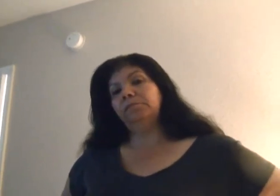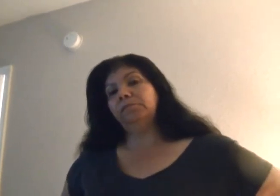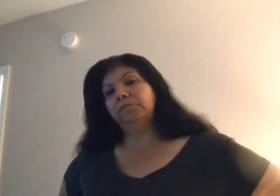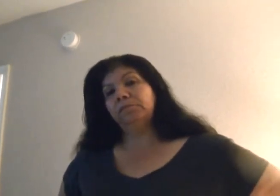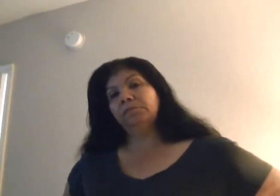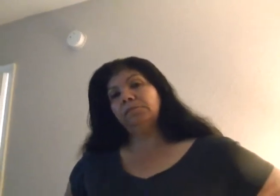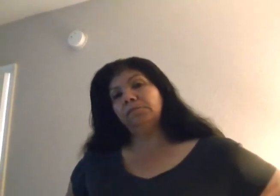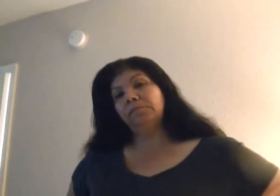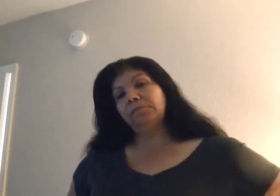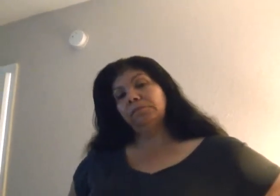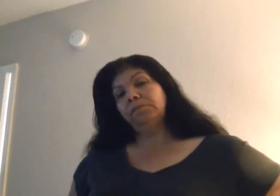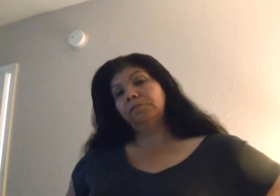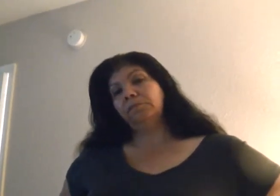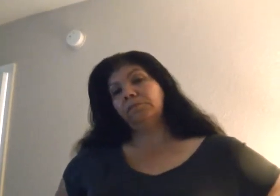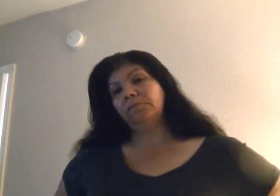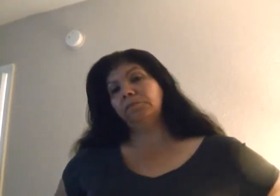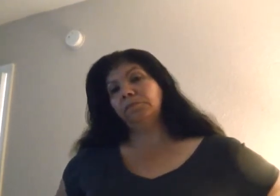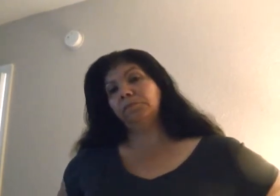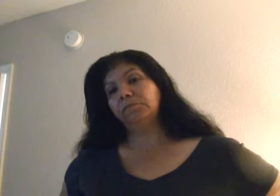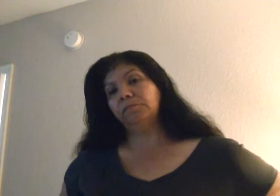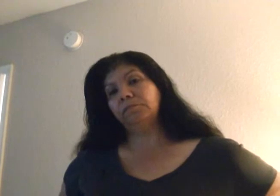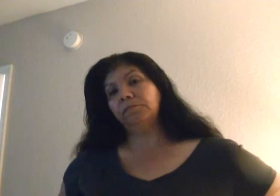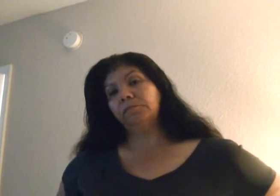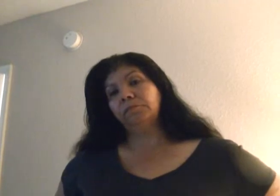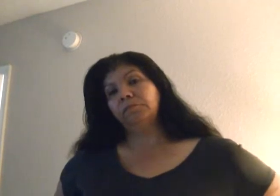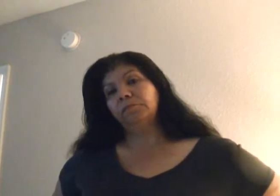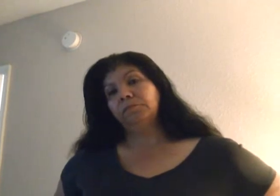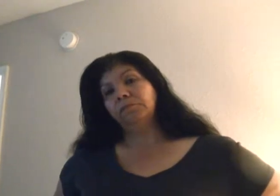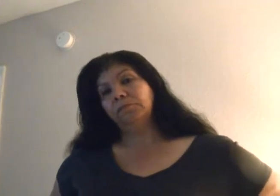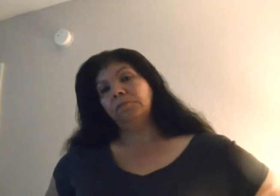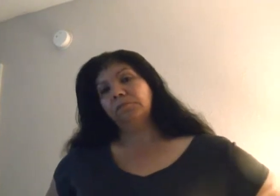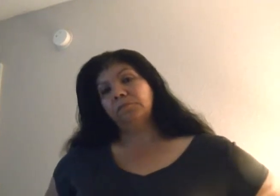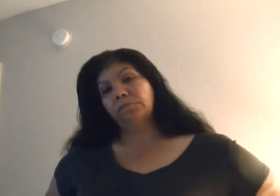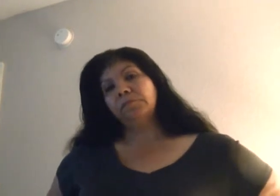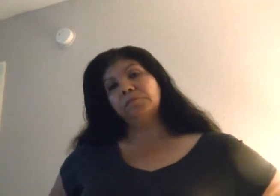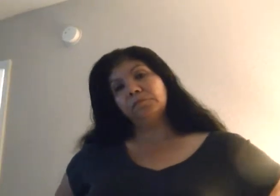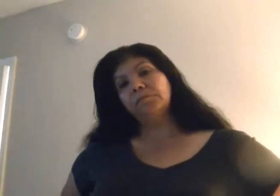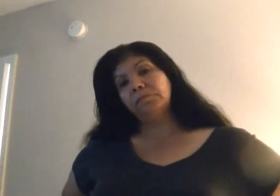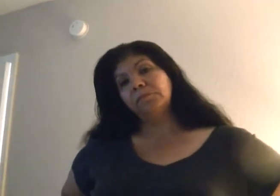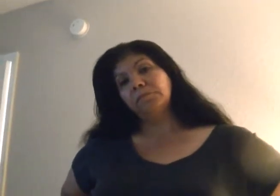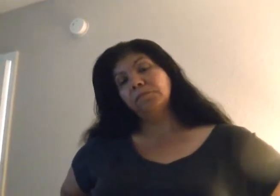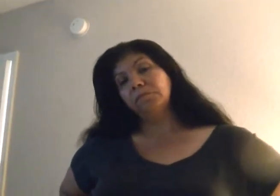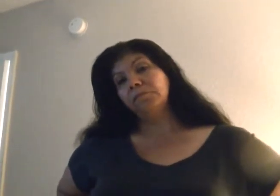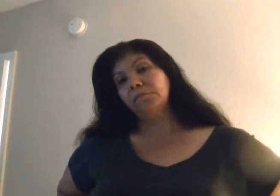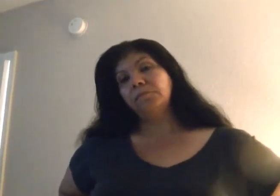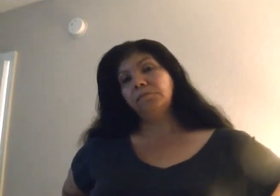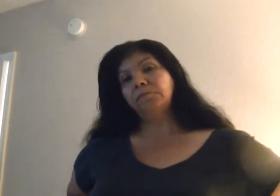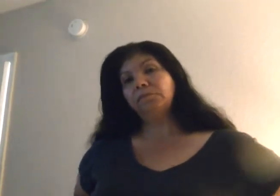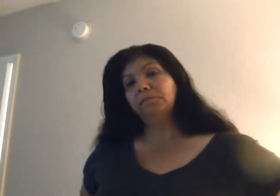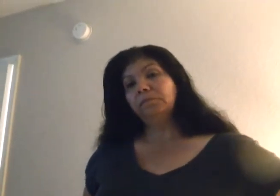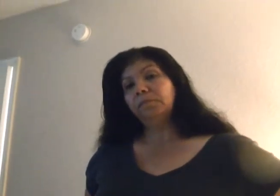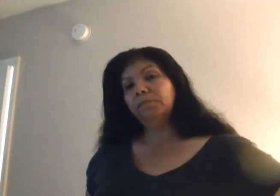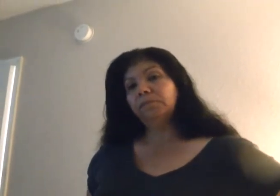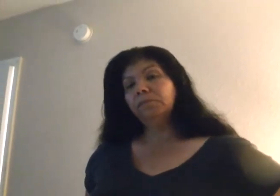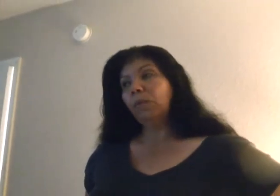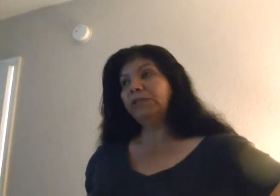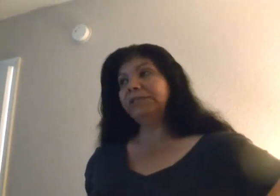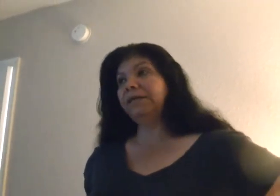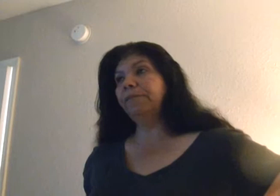on an understanding on our fellowship with the Son of God. Mm-hmm. Hearing from God. Well, it's the same thing